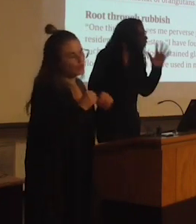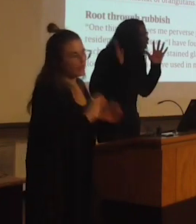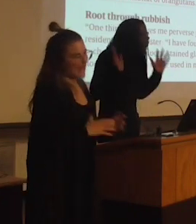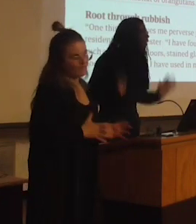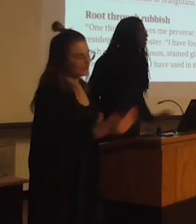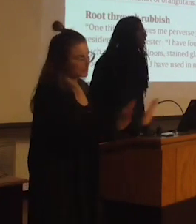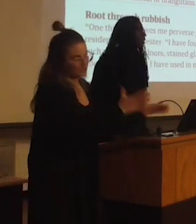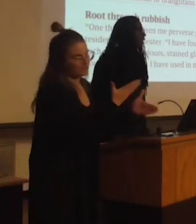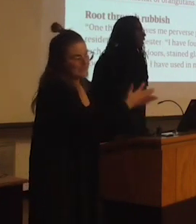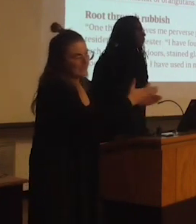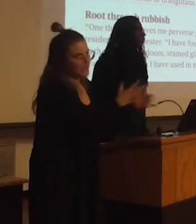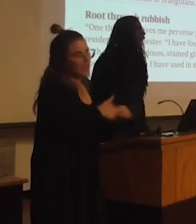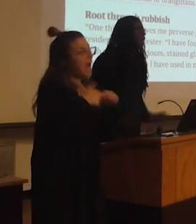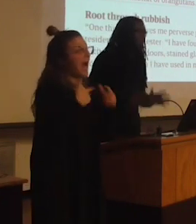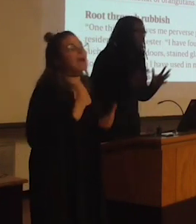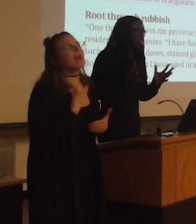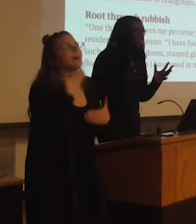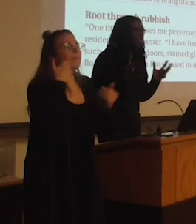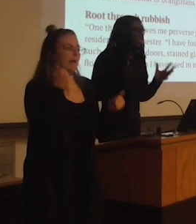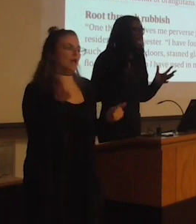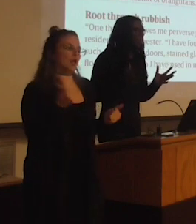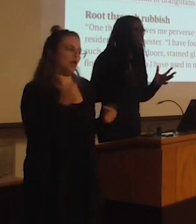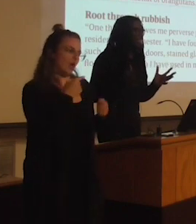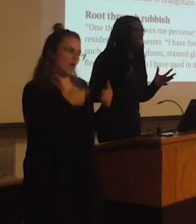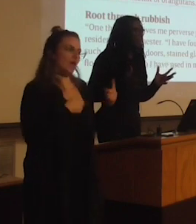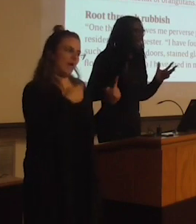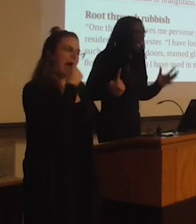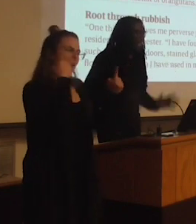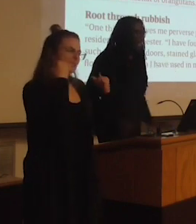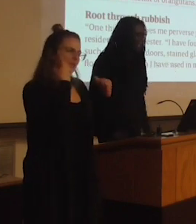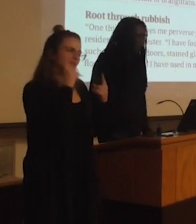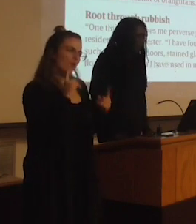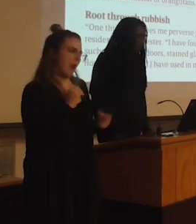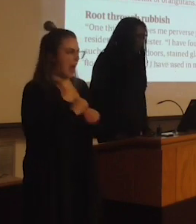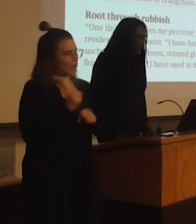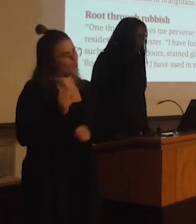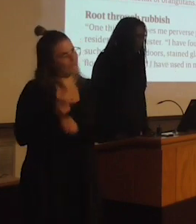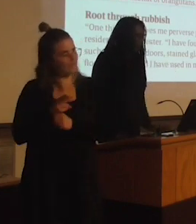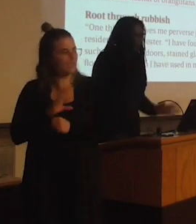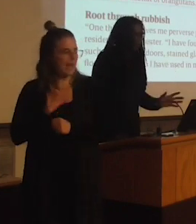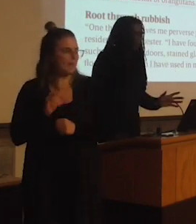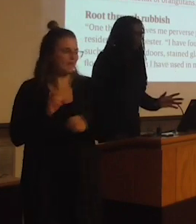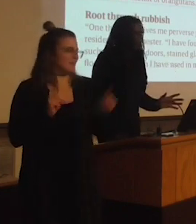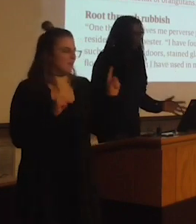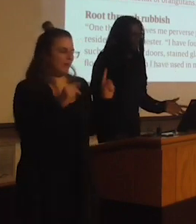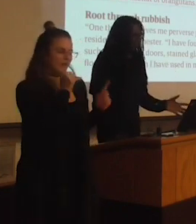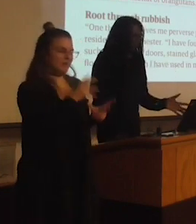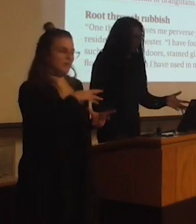I have far better solutions for how we're going to defeat capitalism, and they don't involve